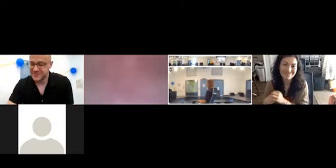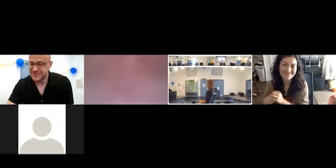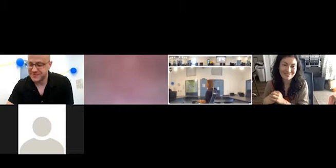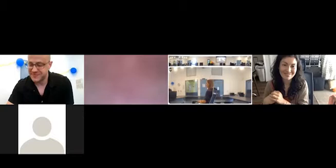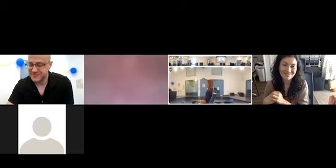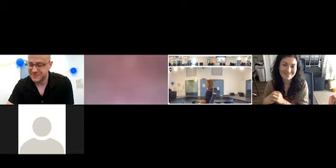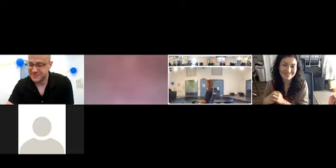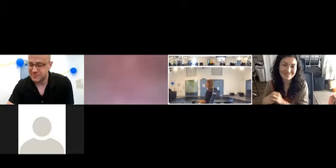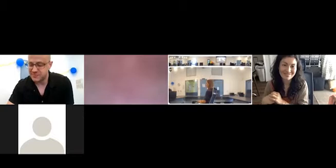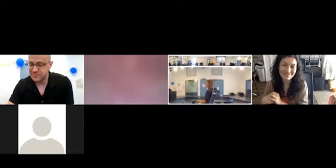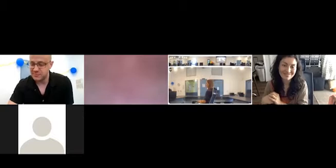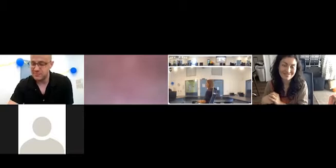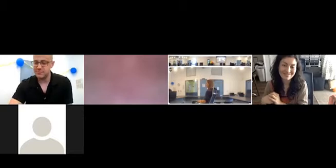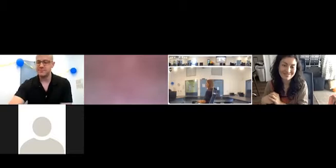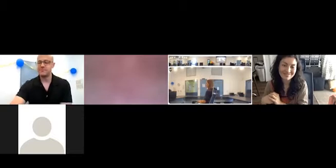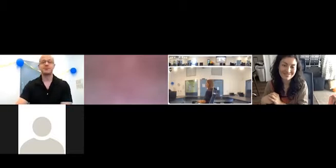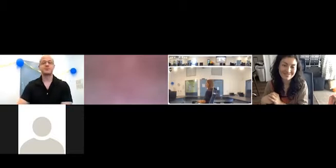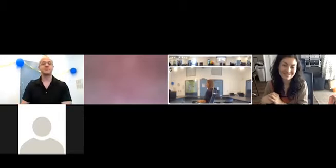rainbow.